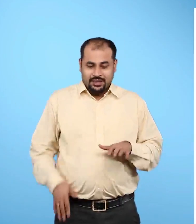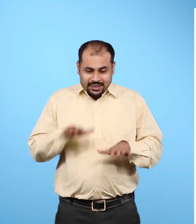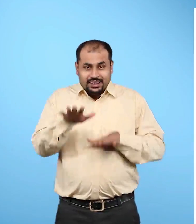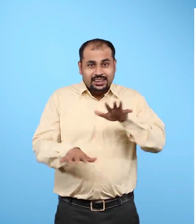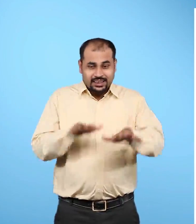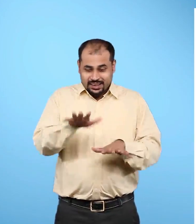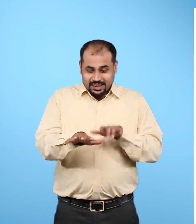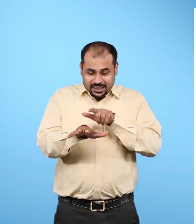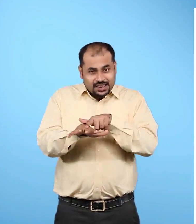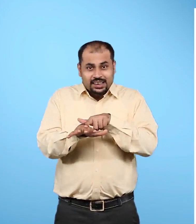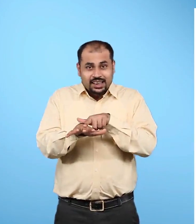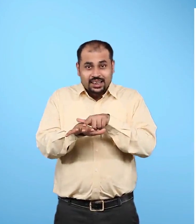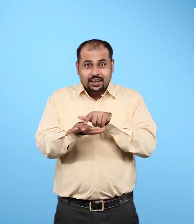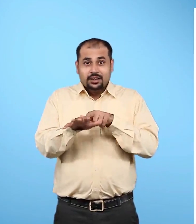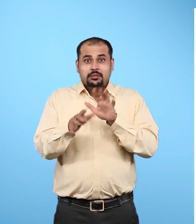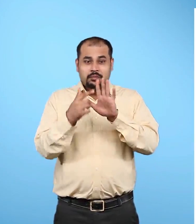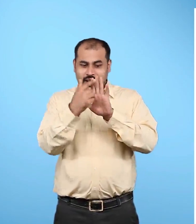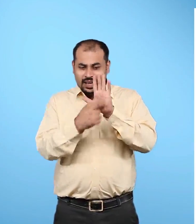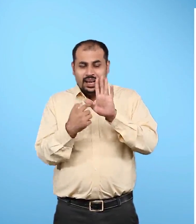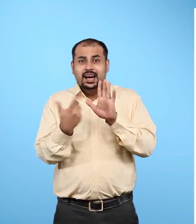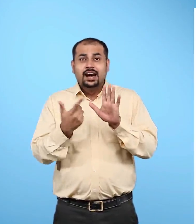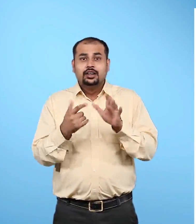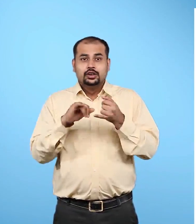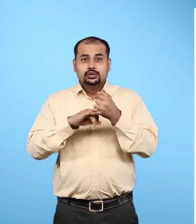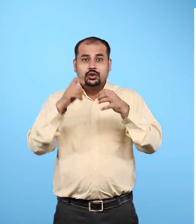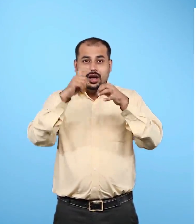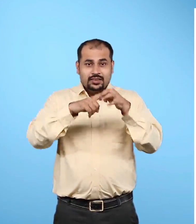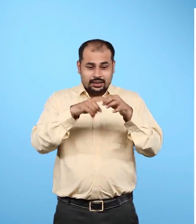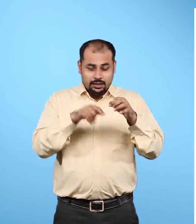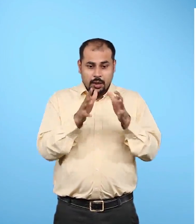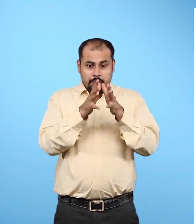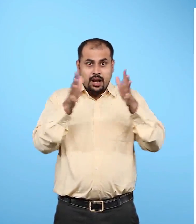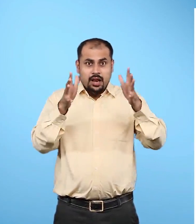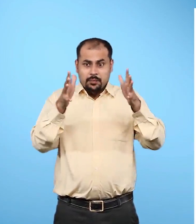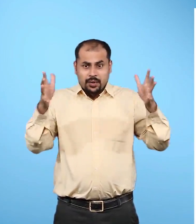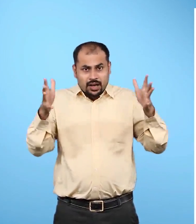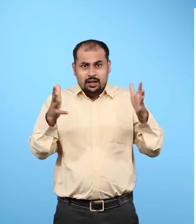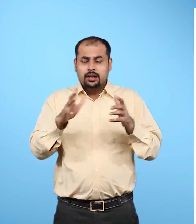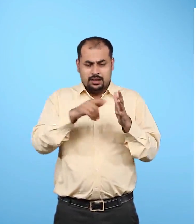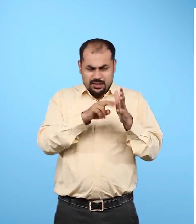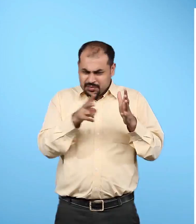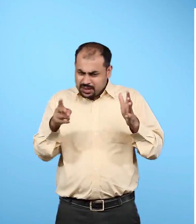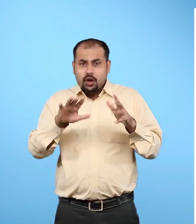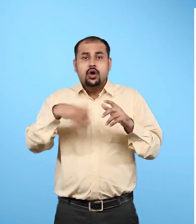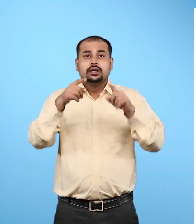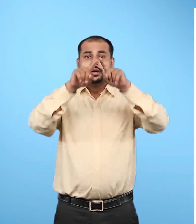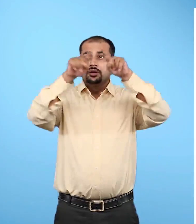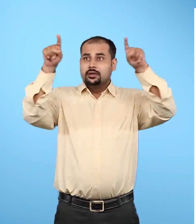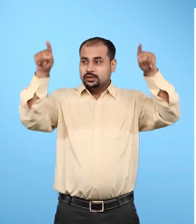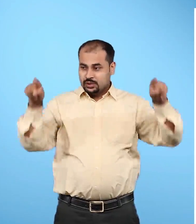Encourage them to identify the largest squares and rectangles within a footprint to know their area,